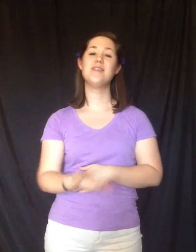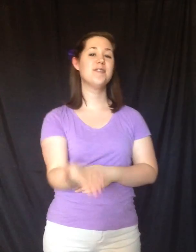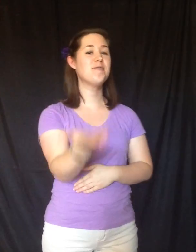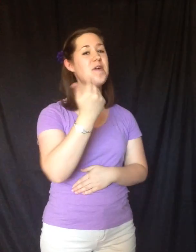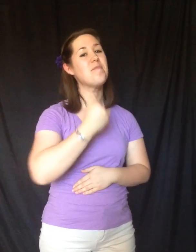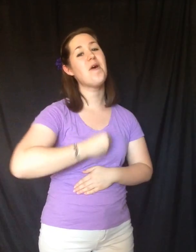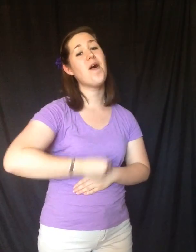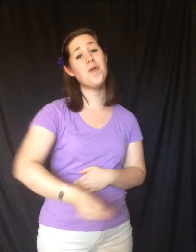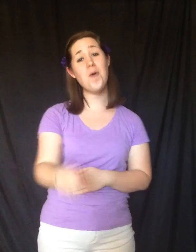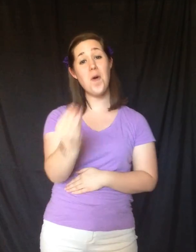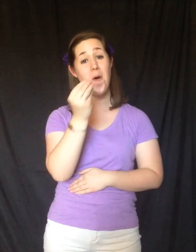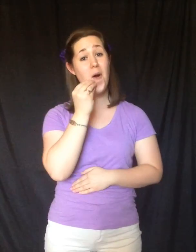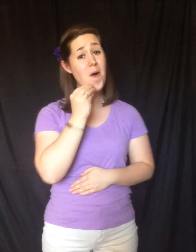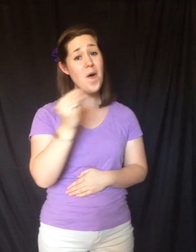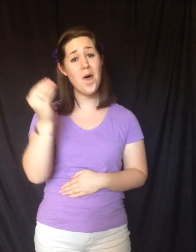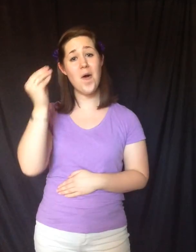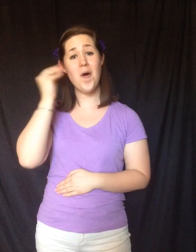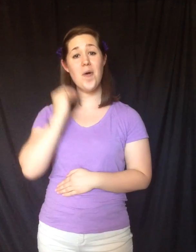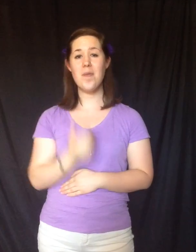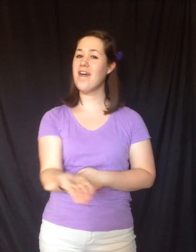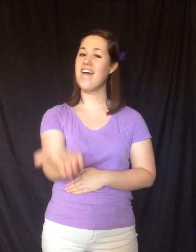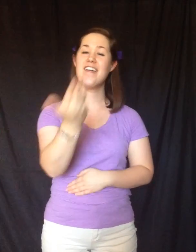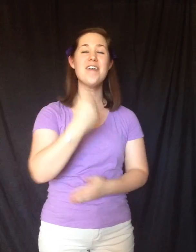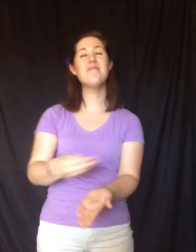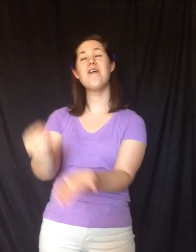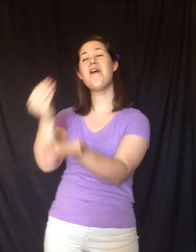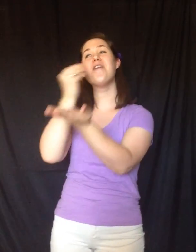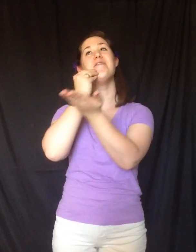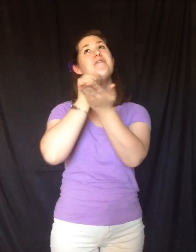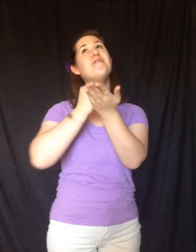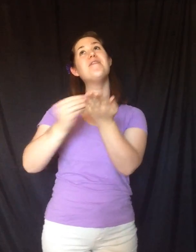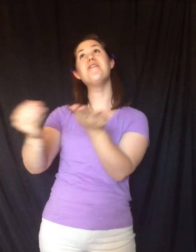So come on in. Come on in.